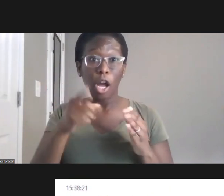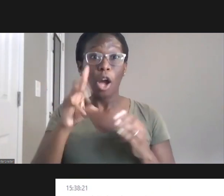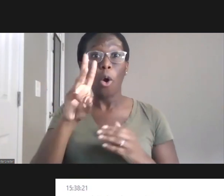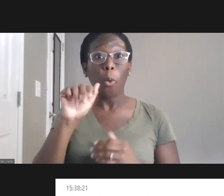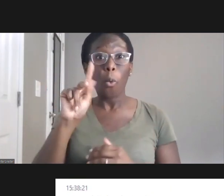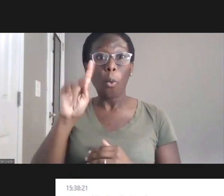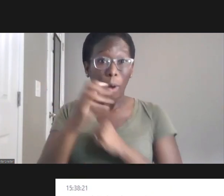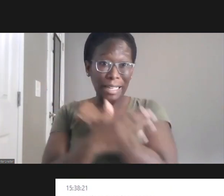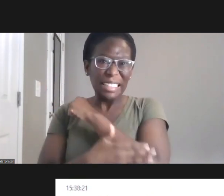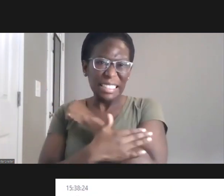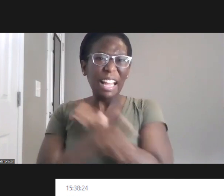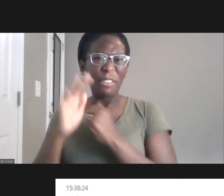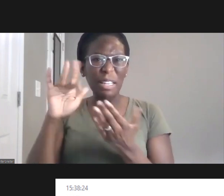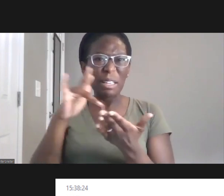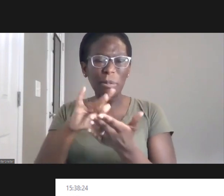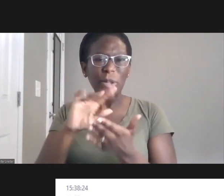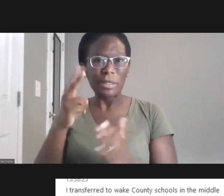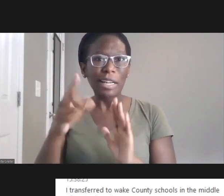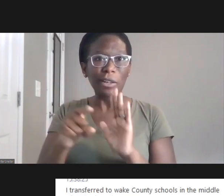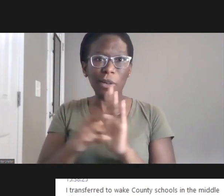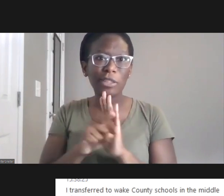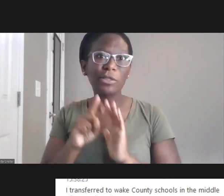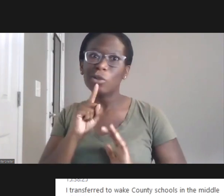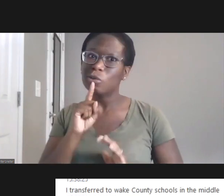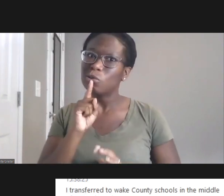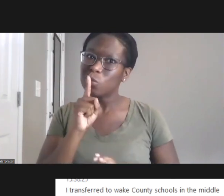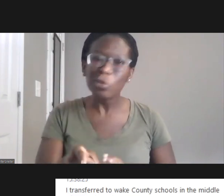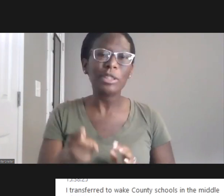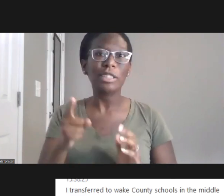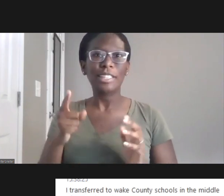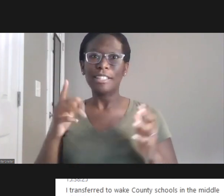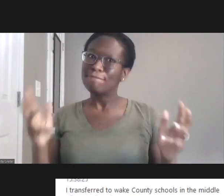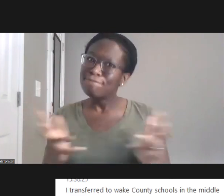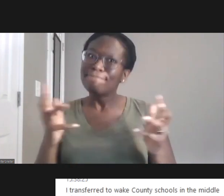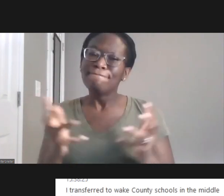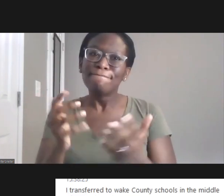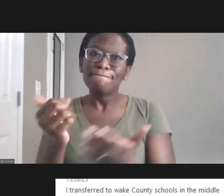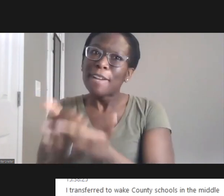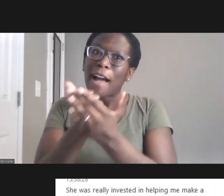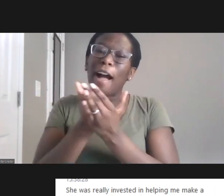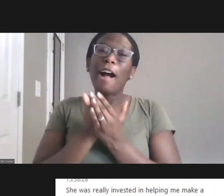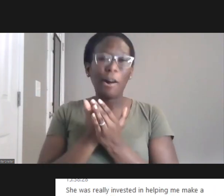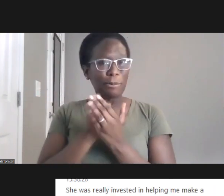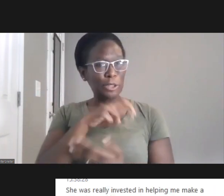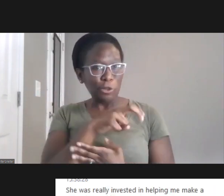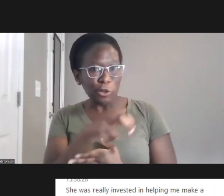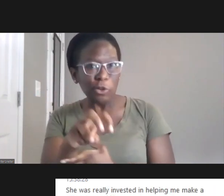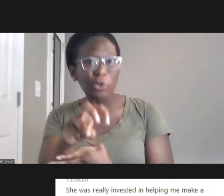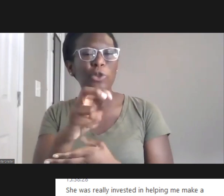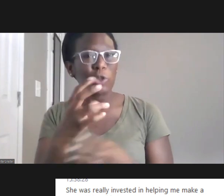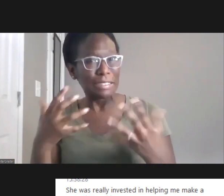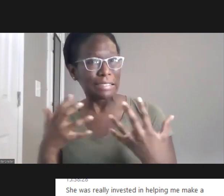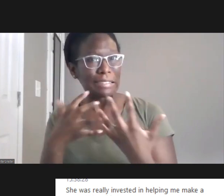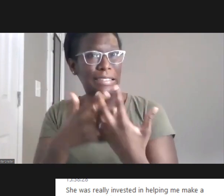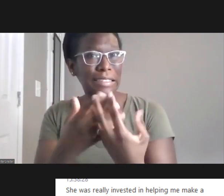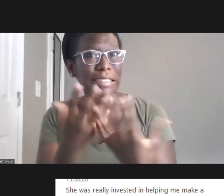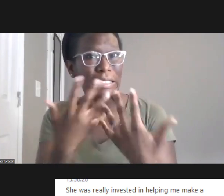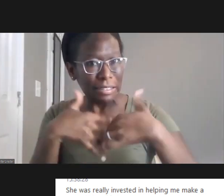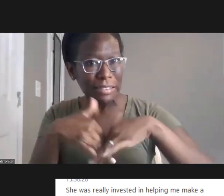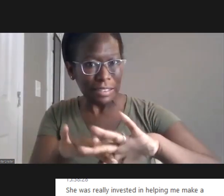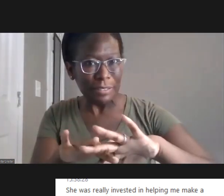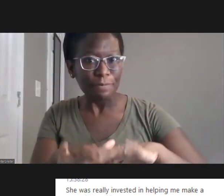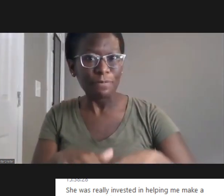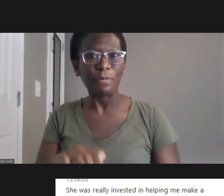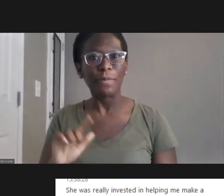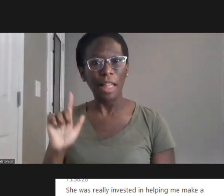grade. She was really invested in helping me make a smooth transition. Then there was Mrs. Rhodes, who instructed me in the reading